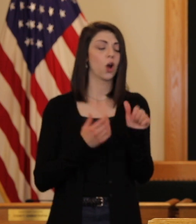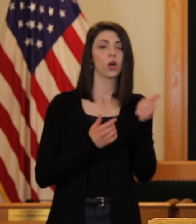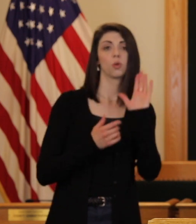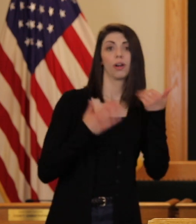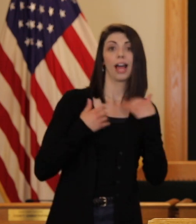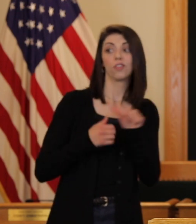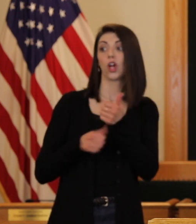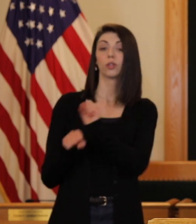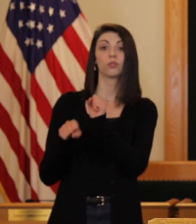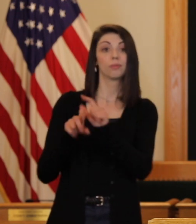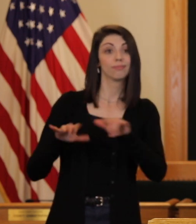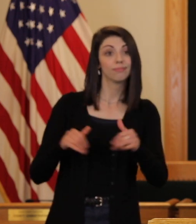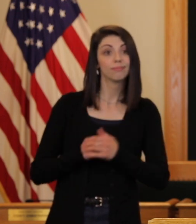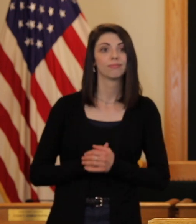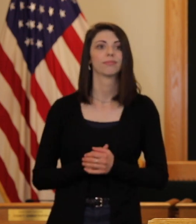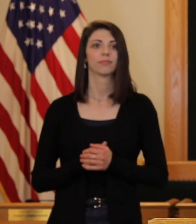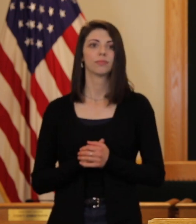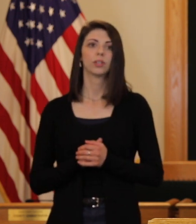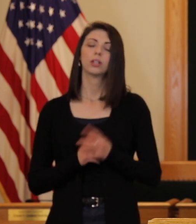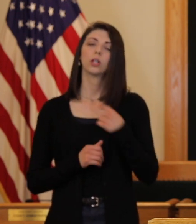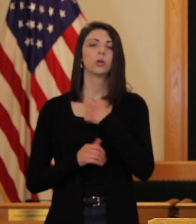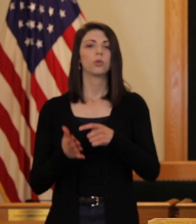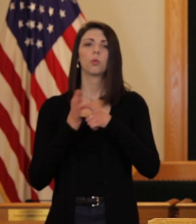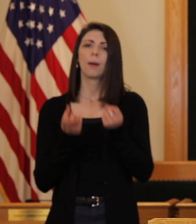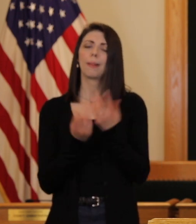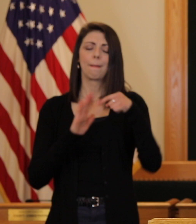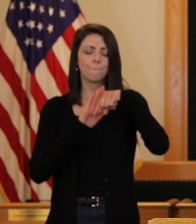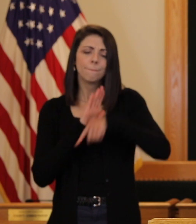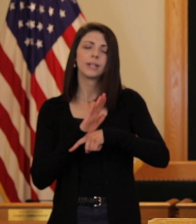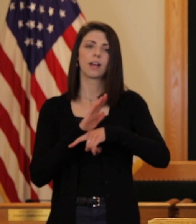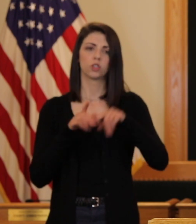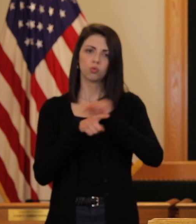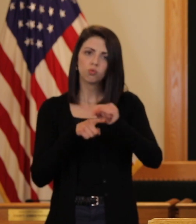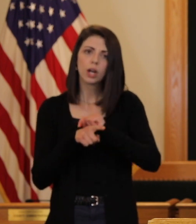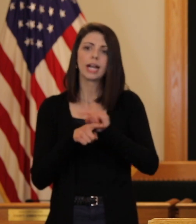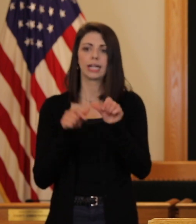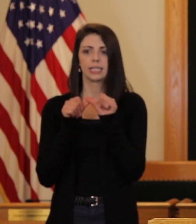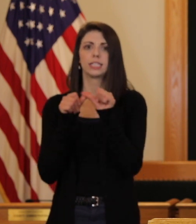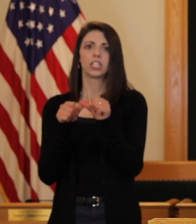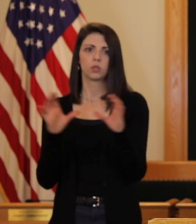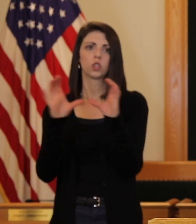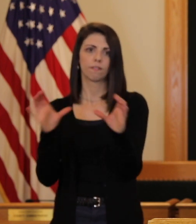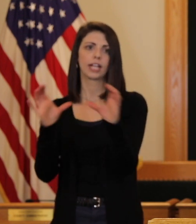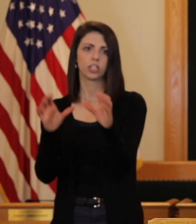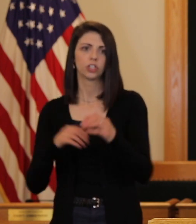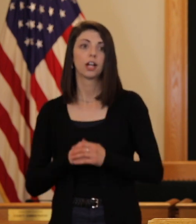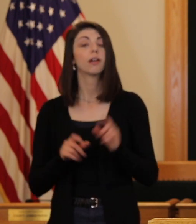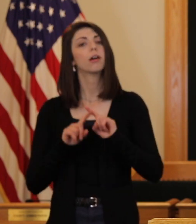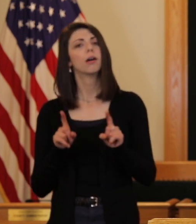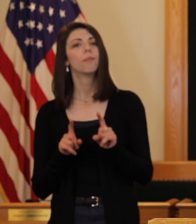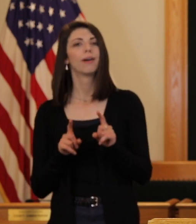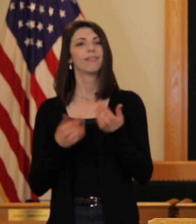emergency medical services team requires extensive training and ongoing certifications, but it also brings a great sense of pride